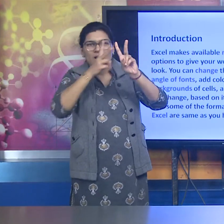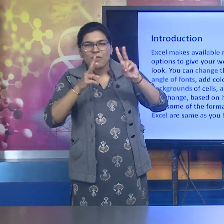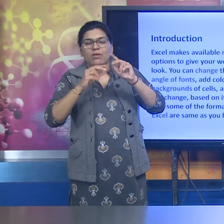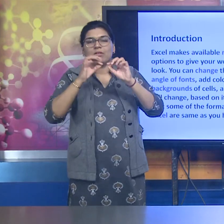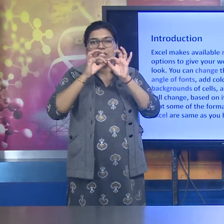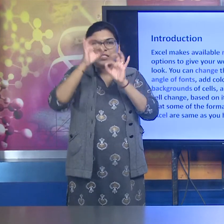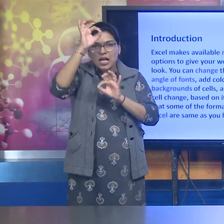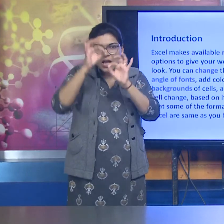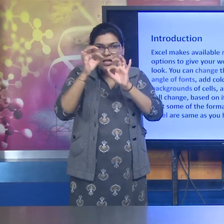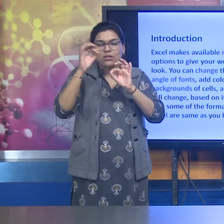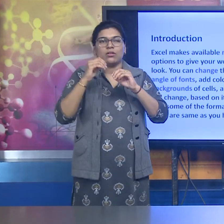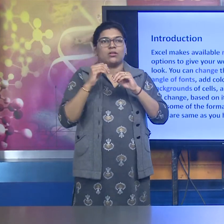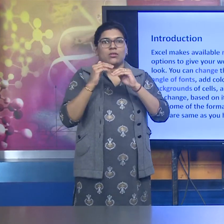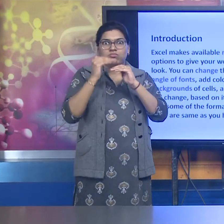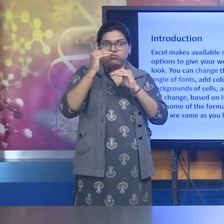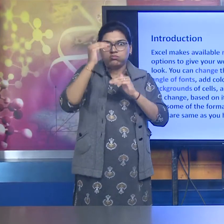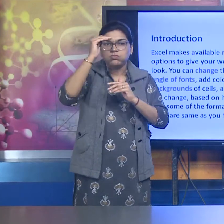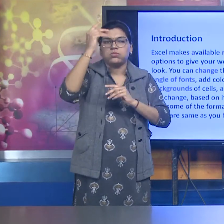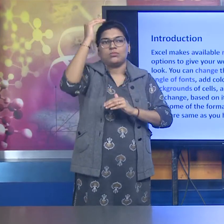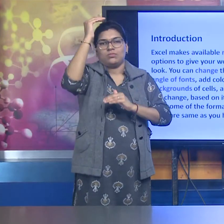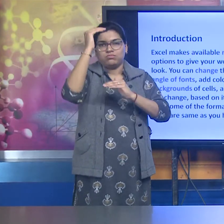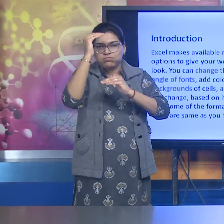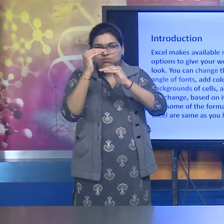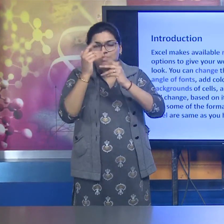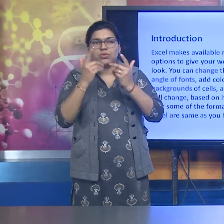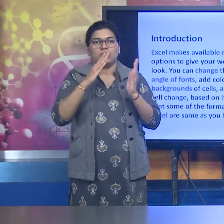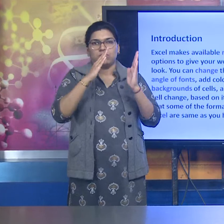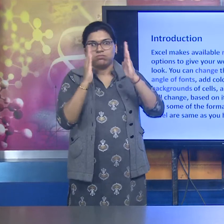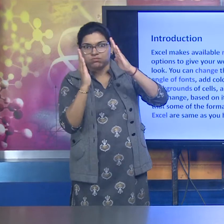of a cell change